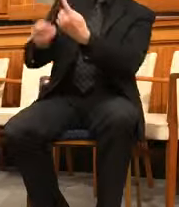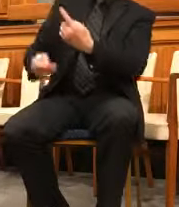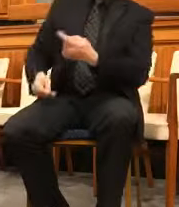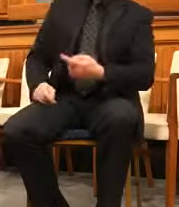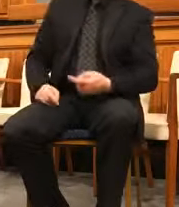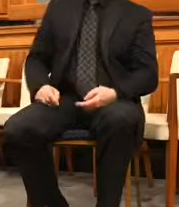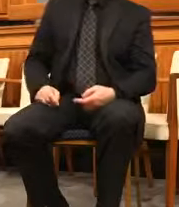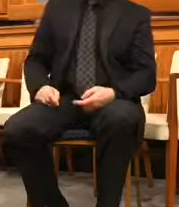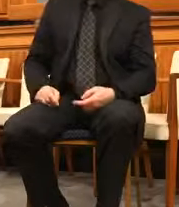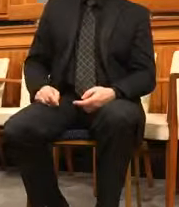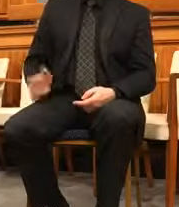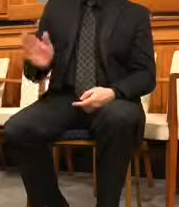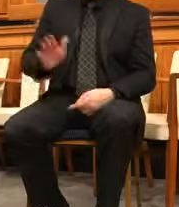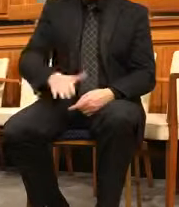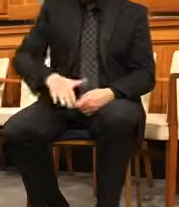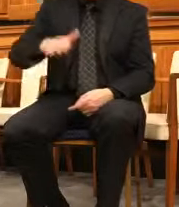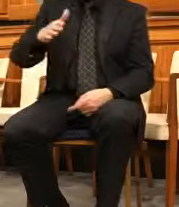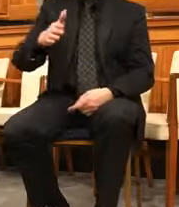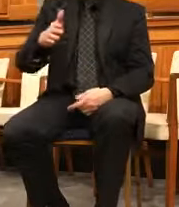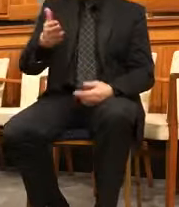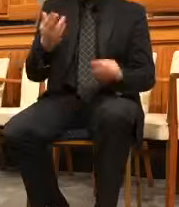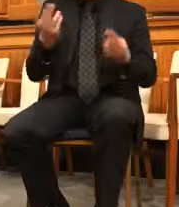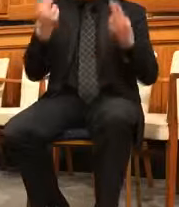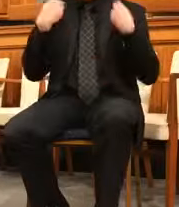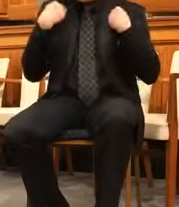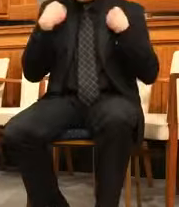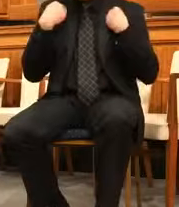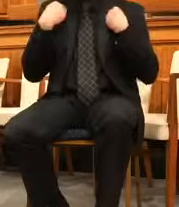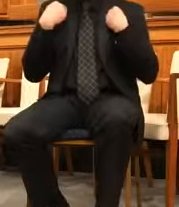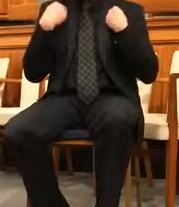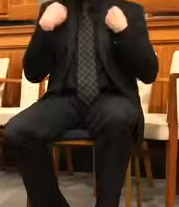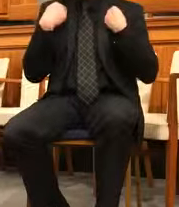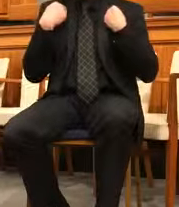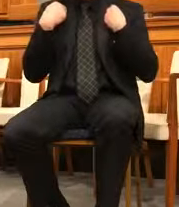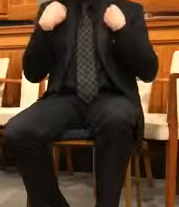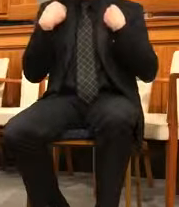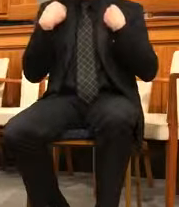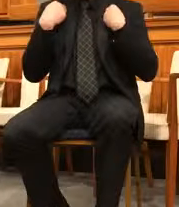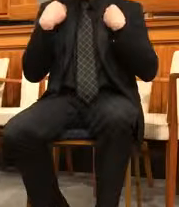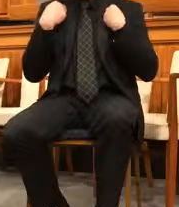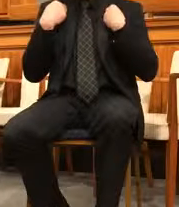Calvary's cross, allowed himself in what